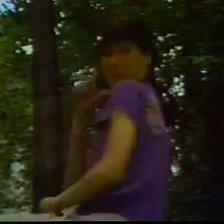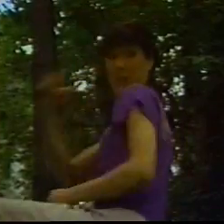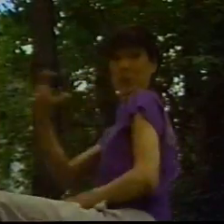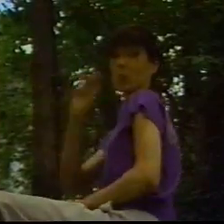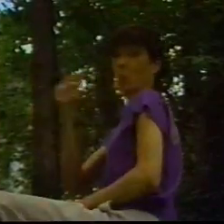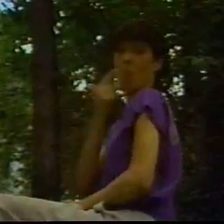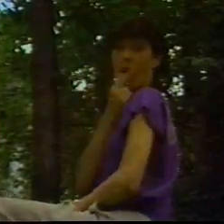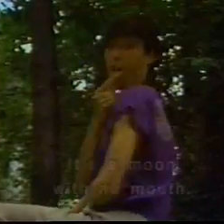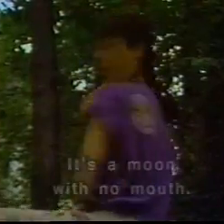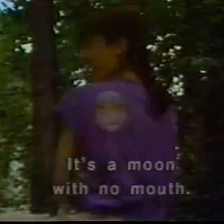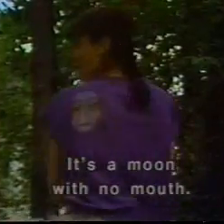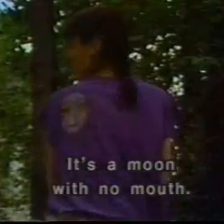It's a moon with no mouth.